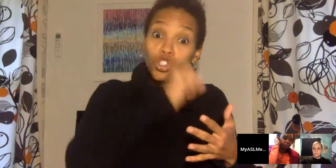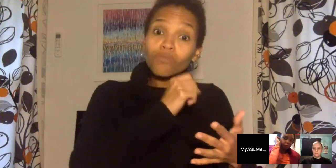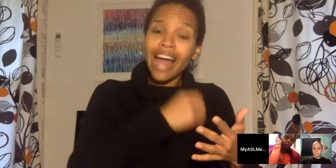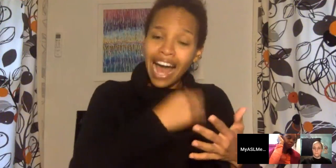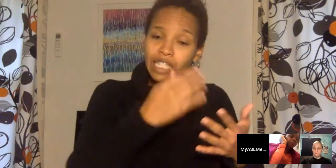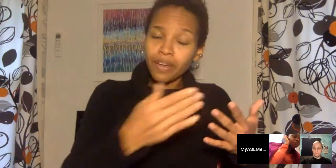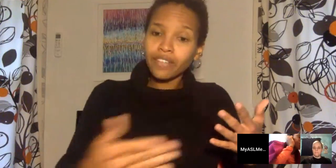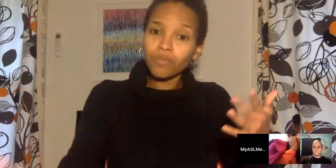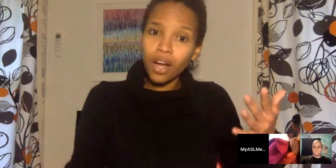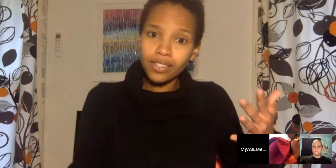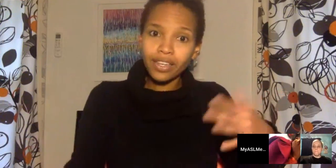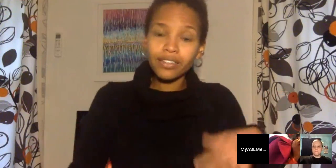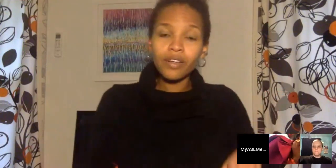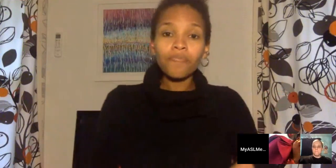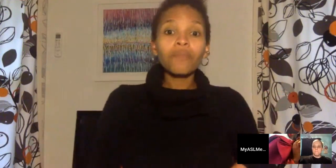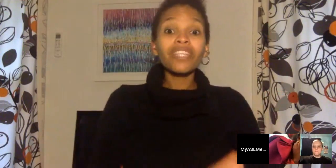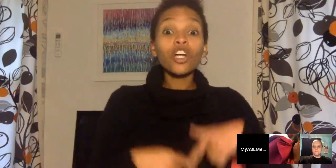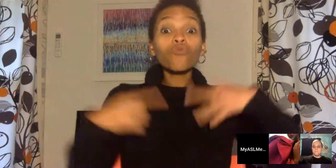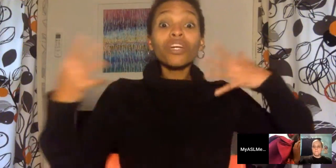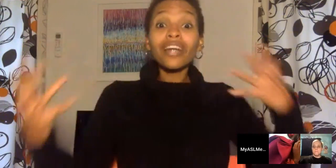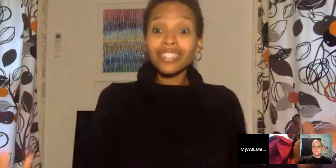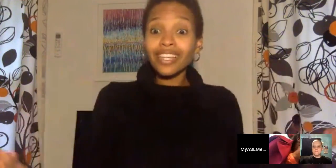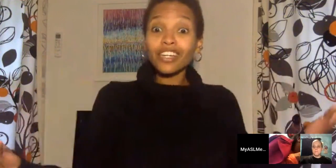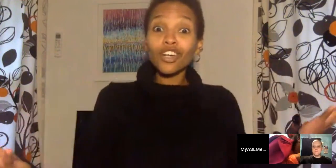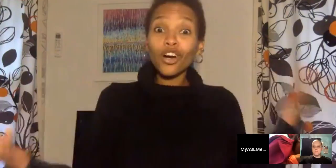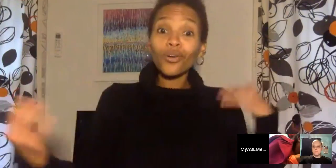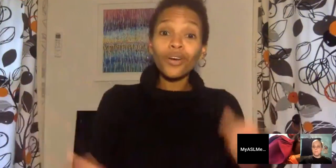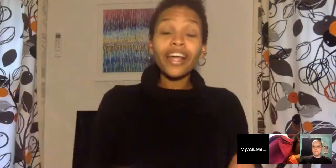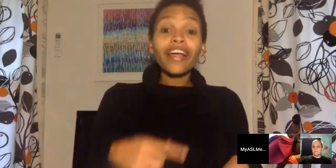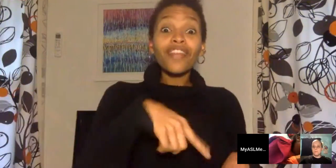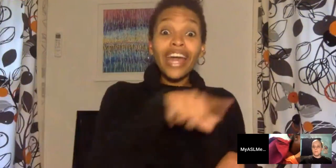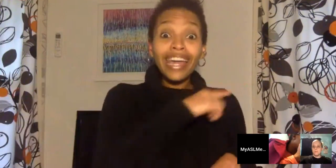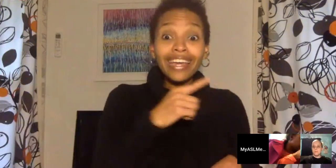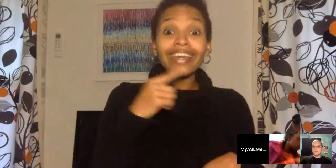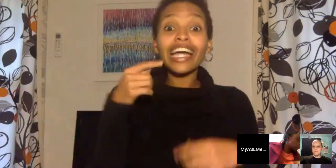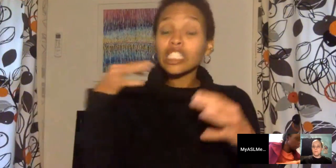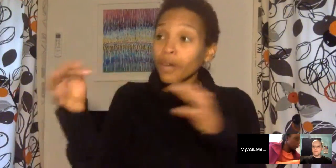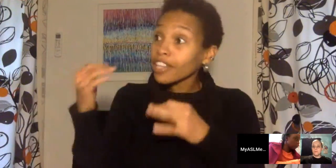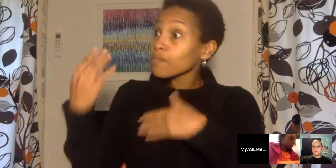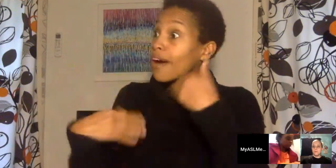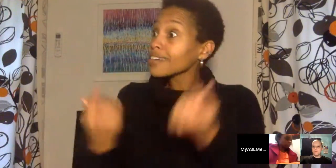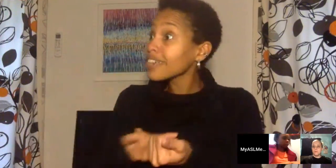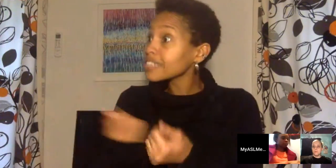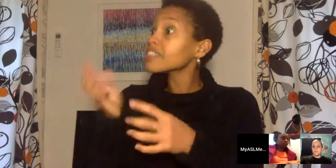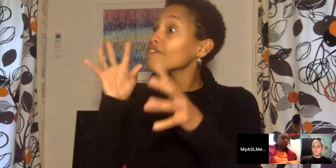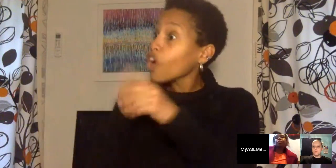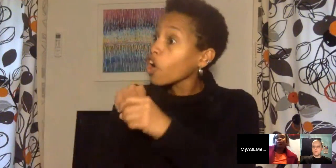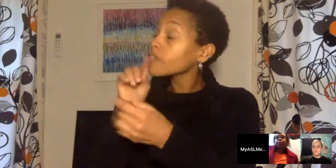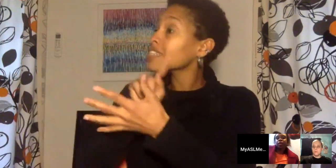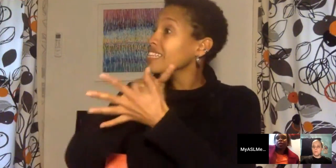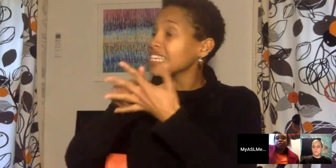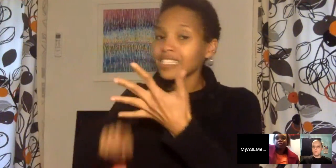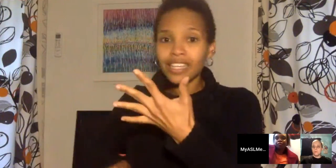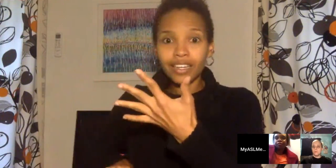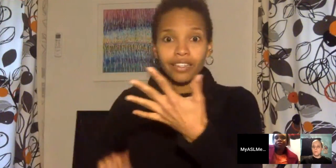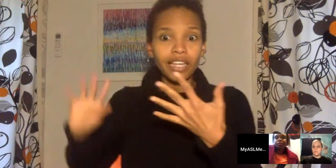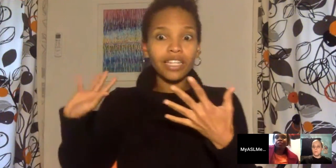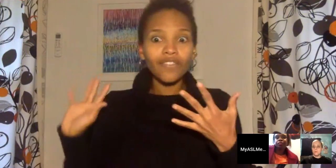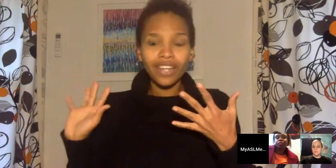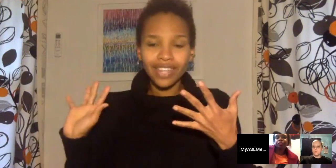assumed aspects of the process. But they don't realize that they could go, they explain the process involves these things, and leave it at that.